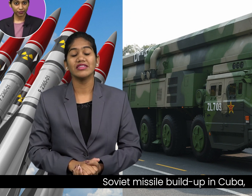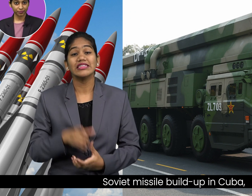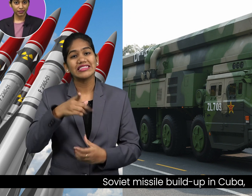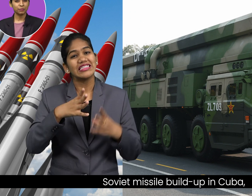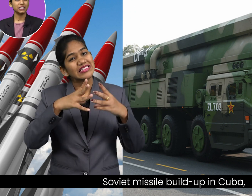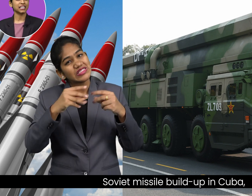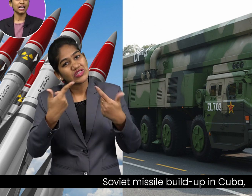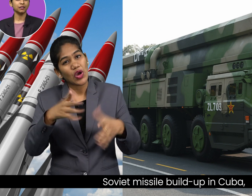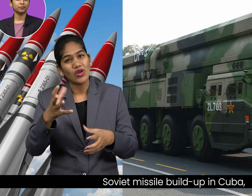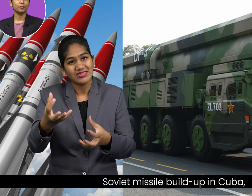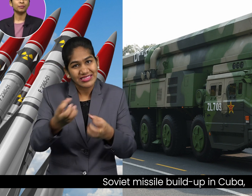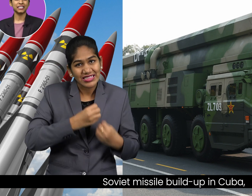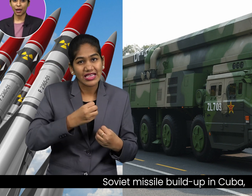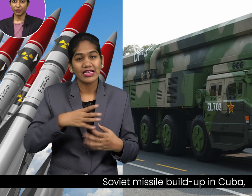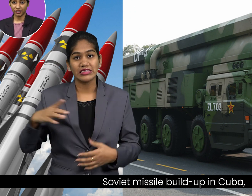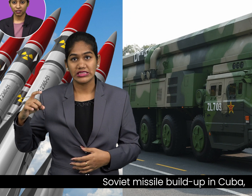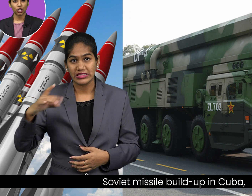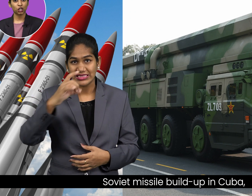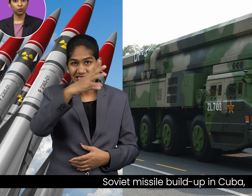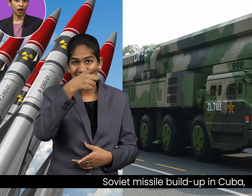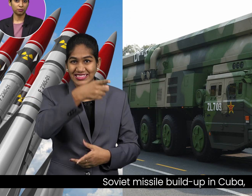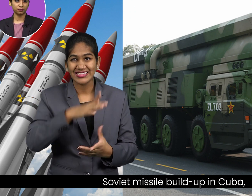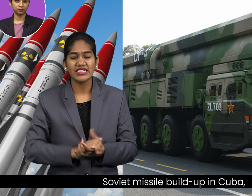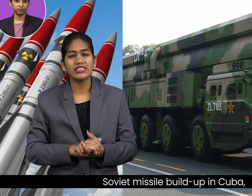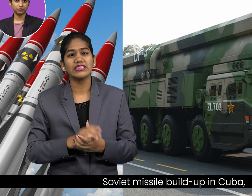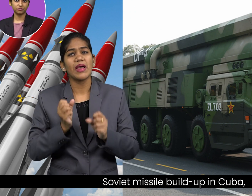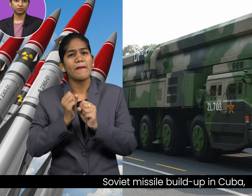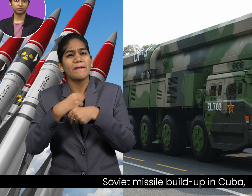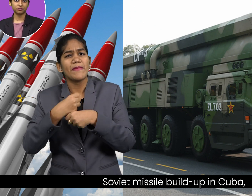Soviet missile buildup in Cuba,